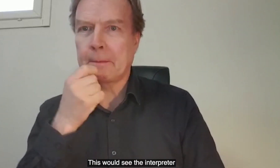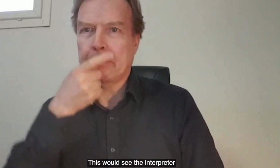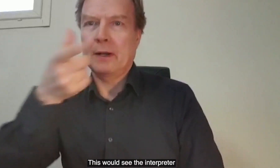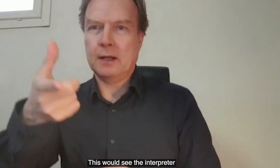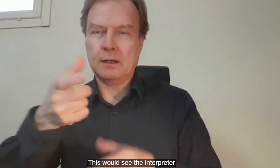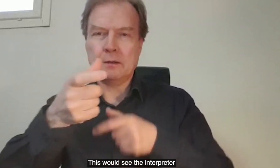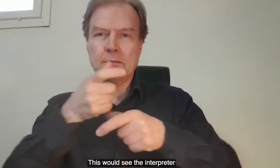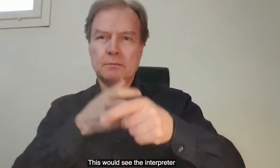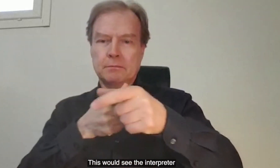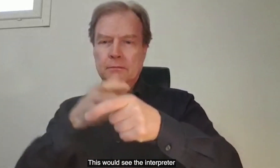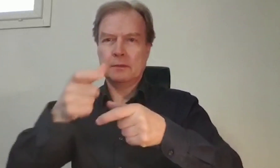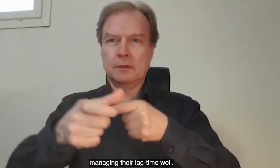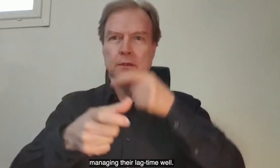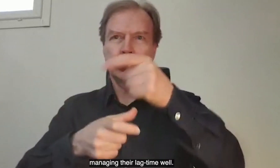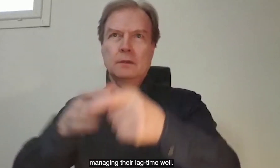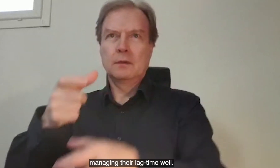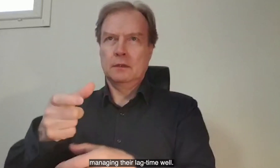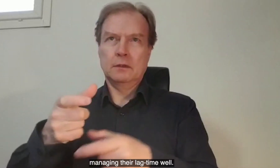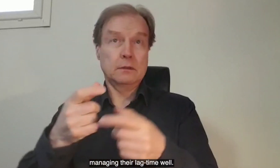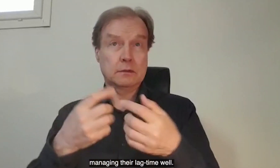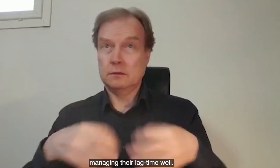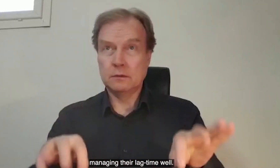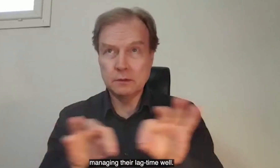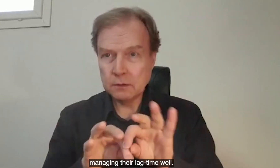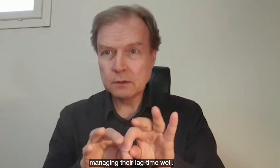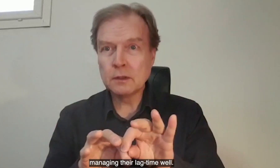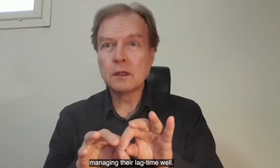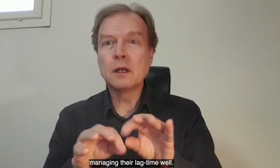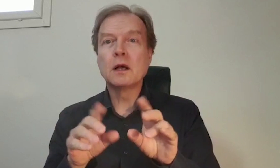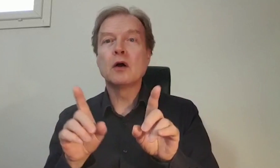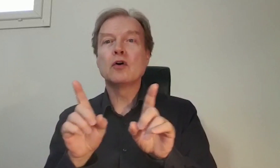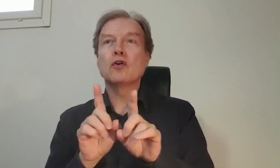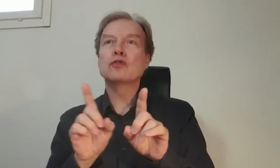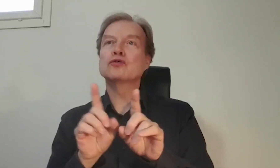This would see the interpreter managing their lag time well.